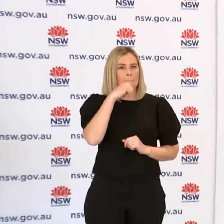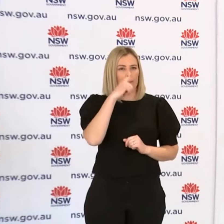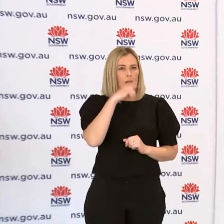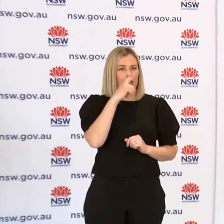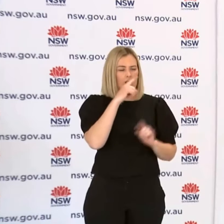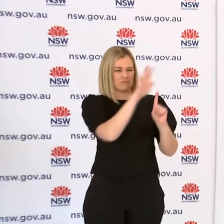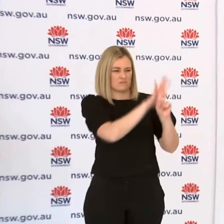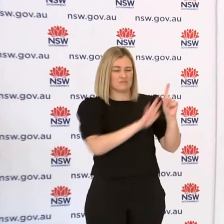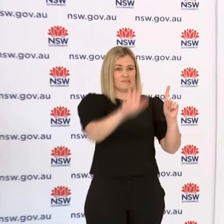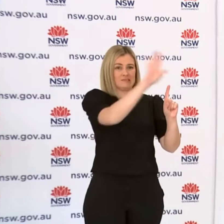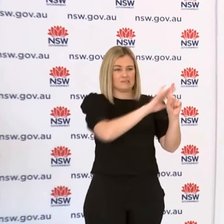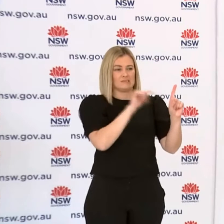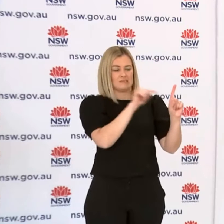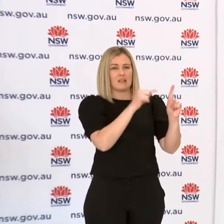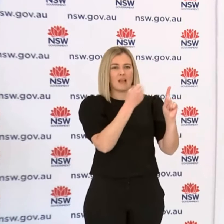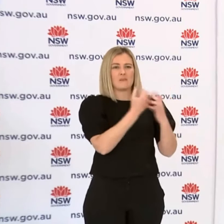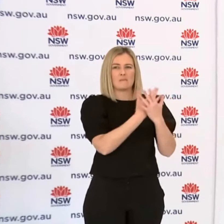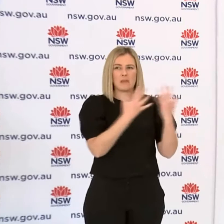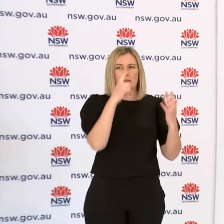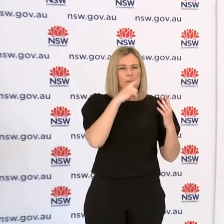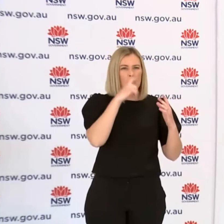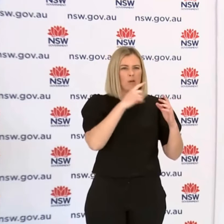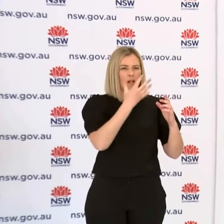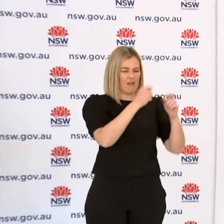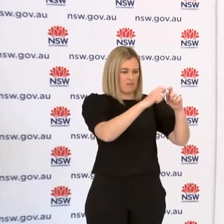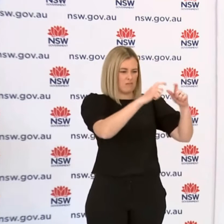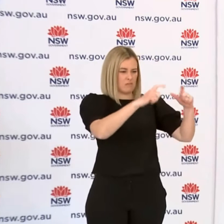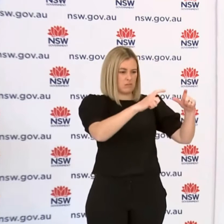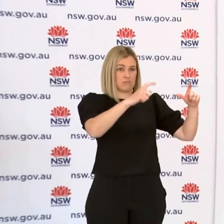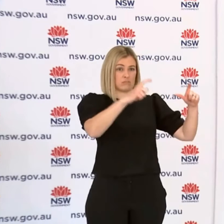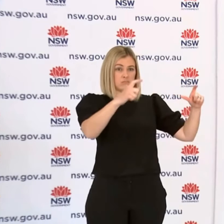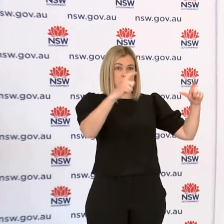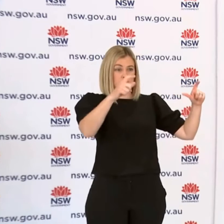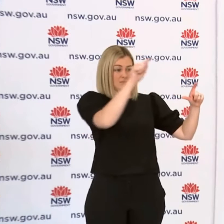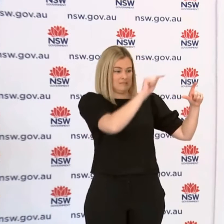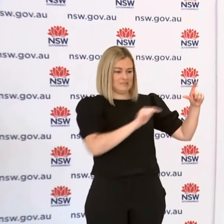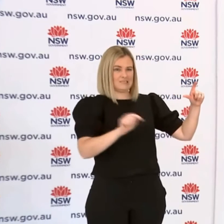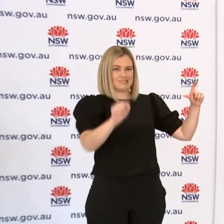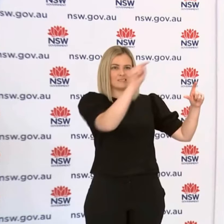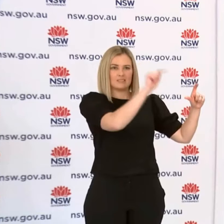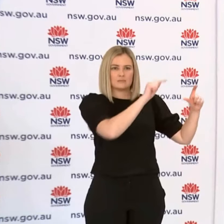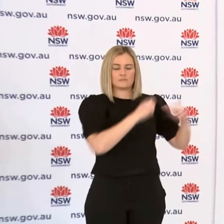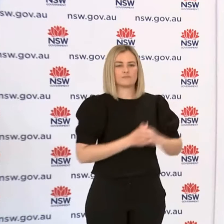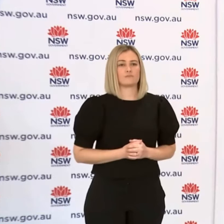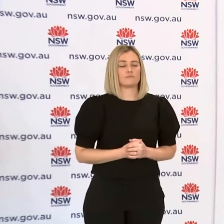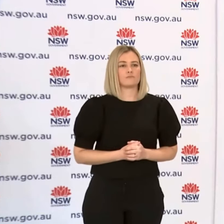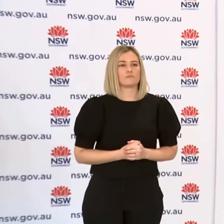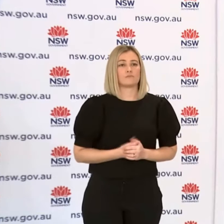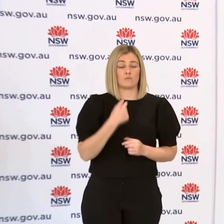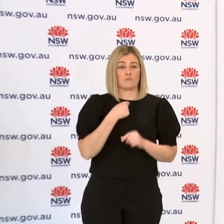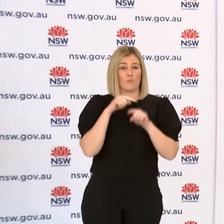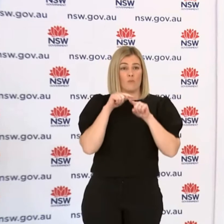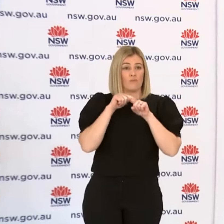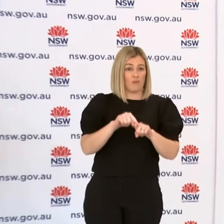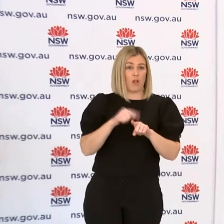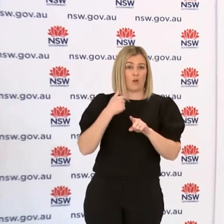3,500 to 4,000 people. And of course there are some smaller towns. On the advice of our public health unit and